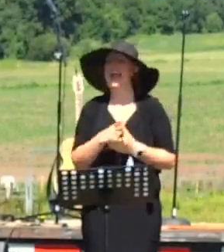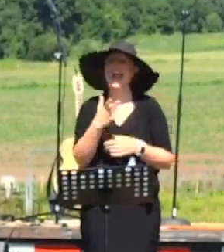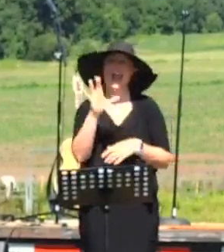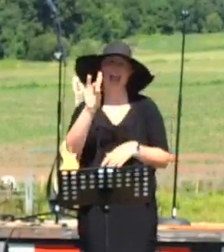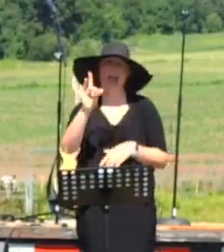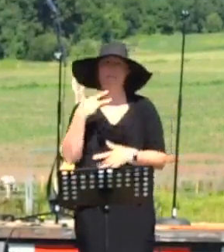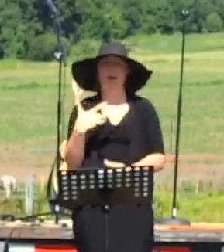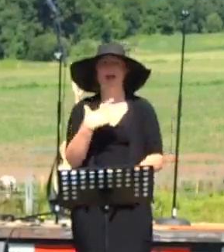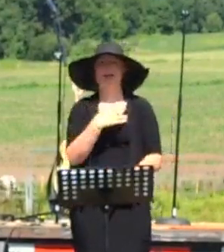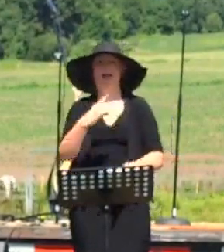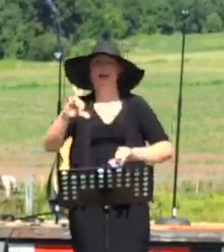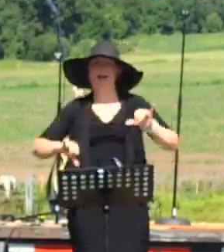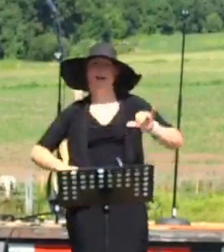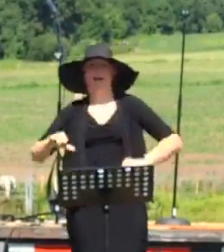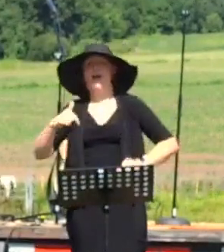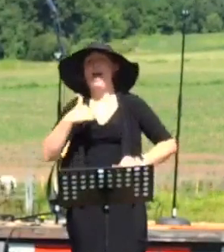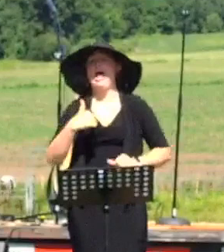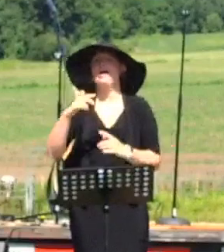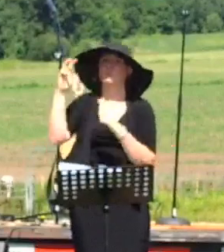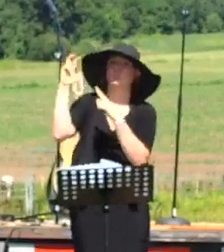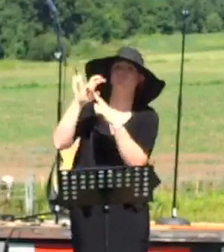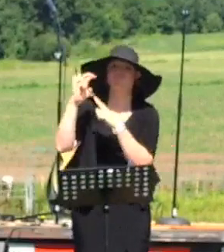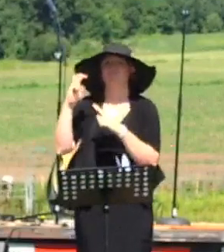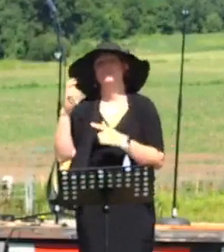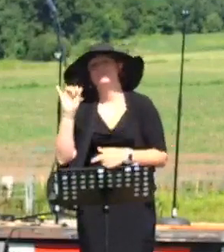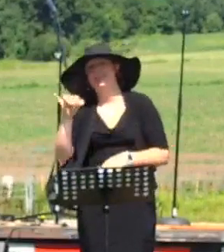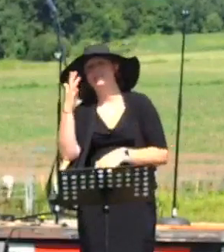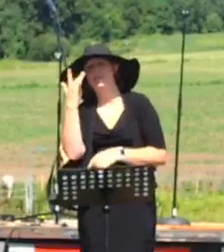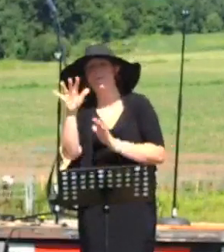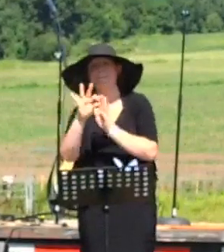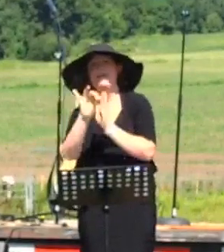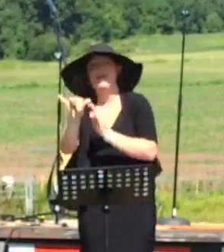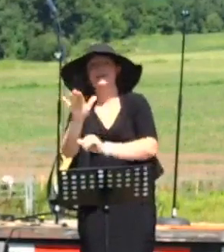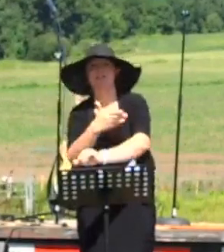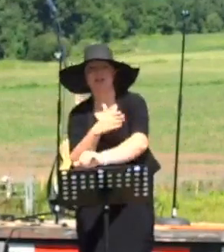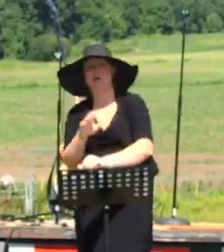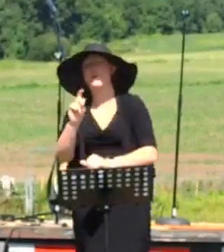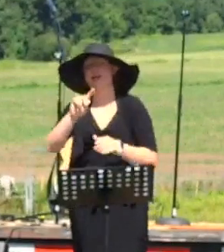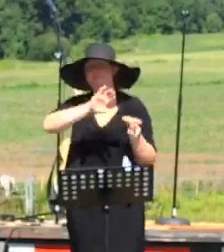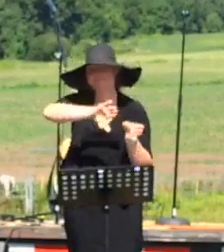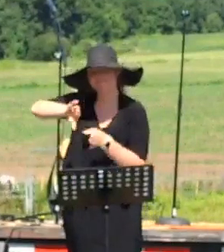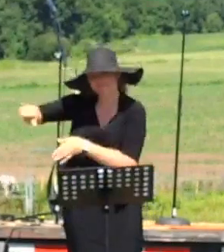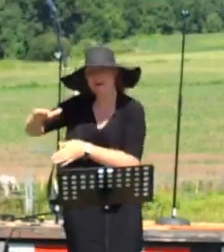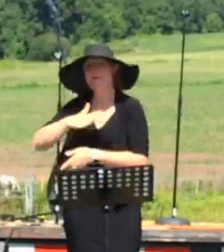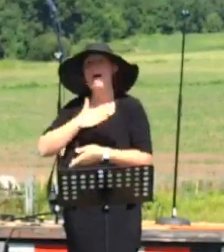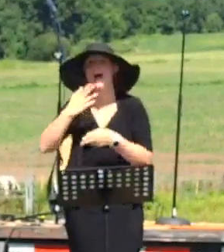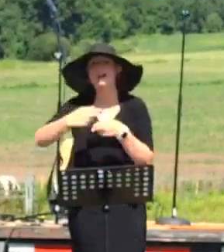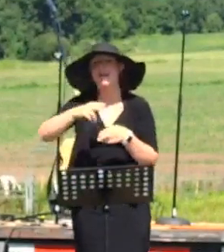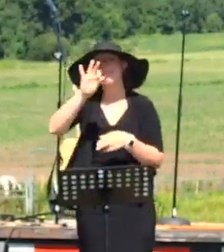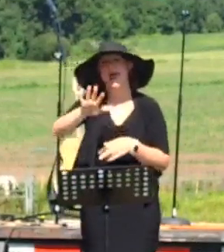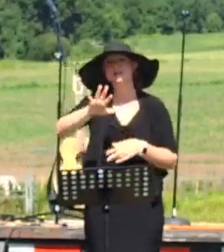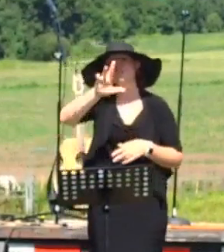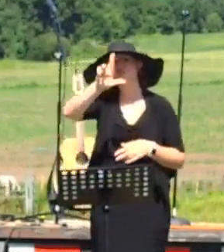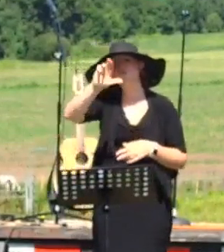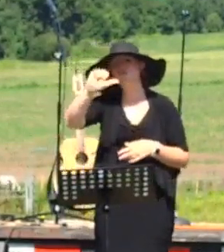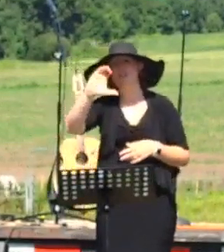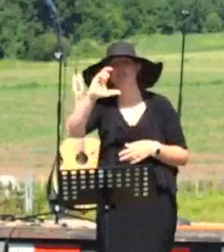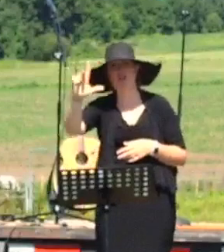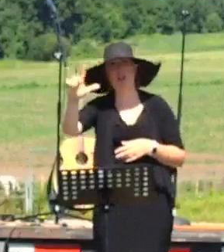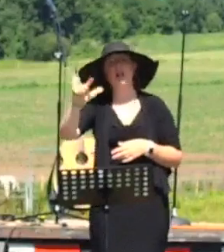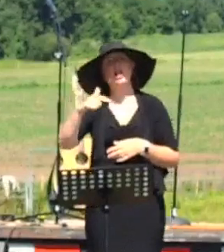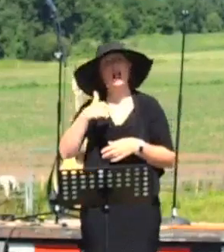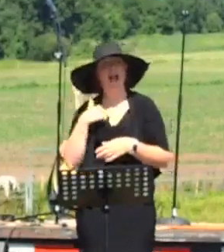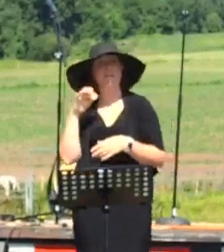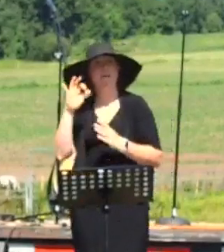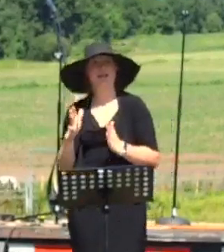Well, welcome today. It's great to see all of you here. At Just Church. For those of you who may not know me, my name is Pastor Rachel, and I'm the worship and